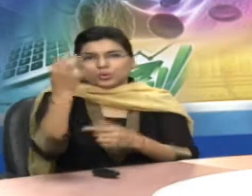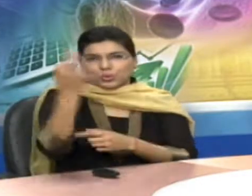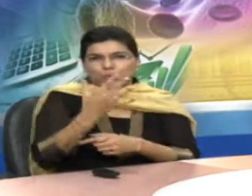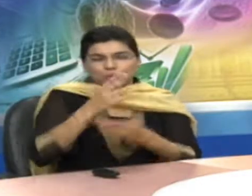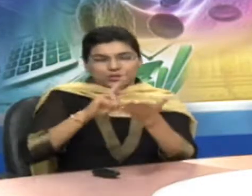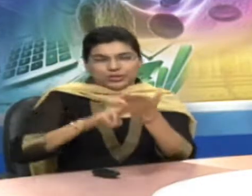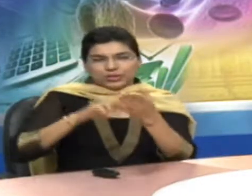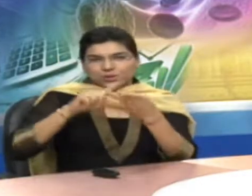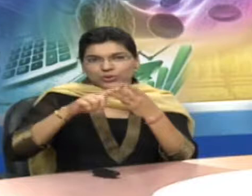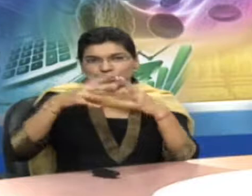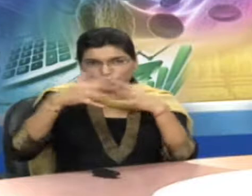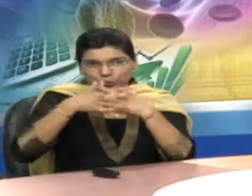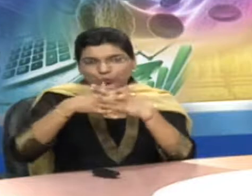to pay them a visit.